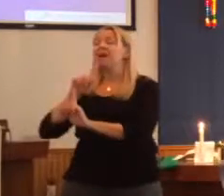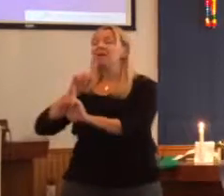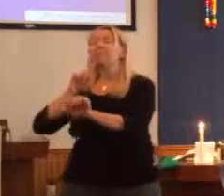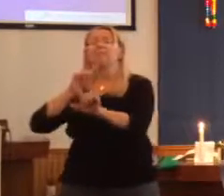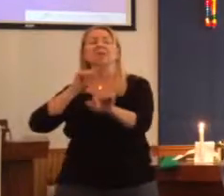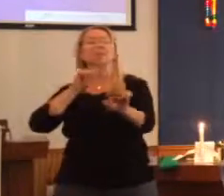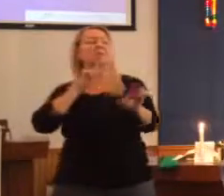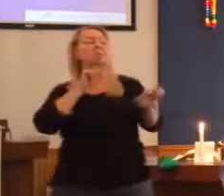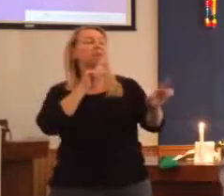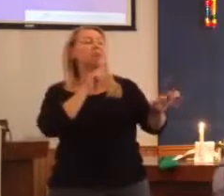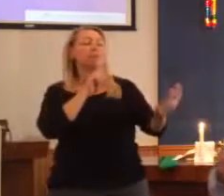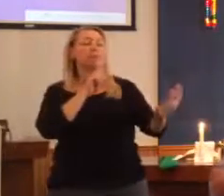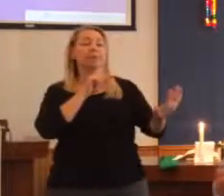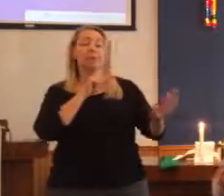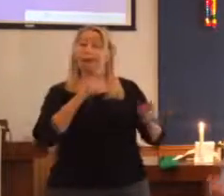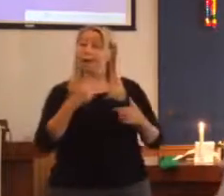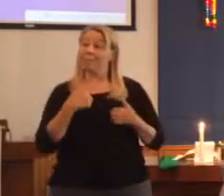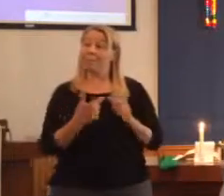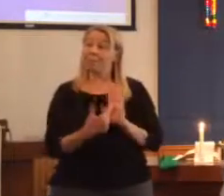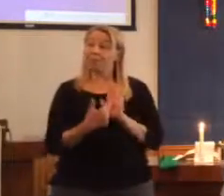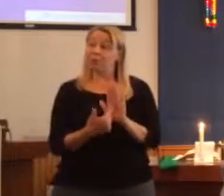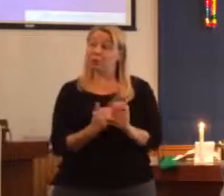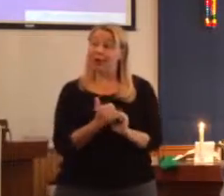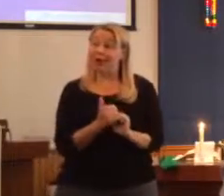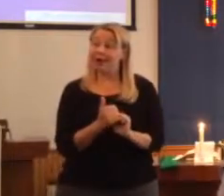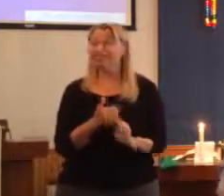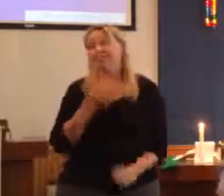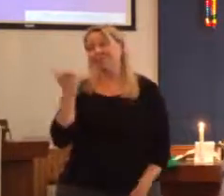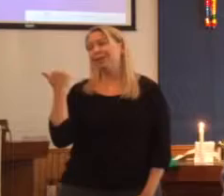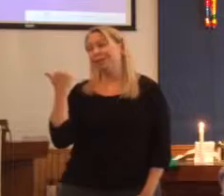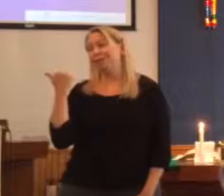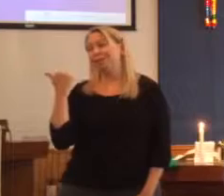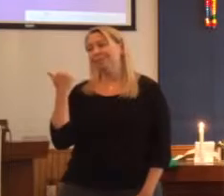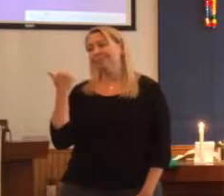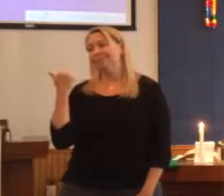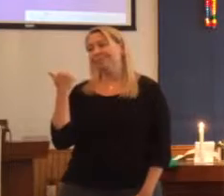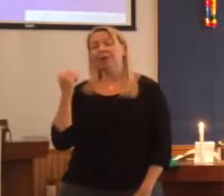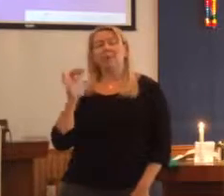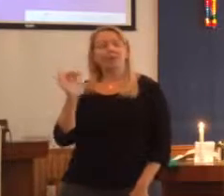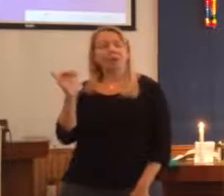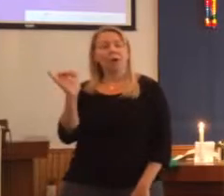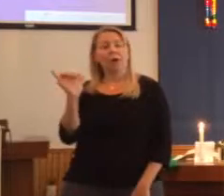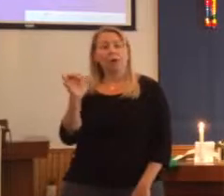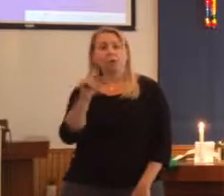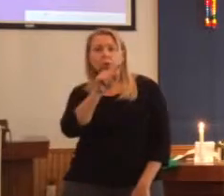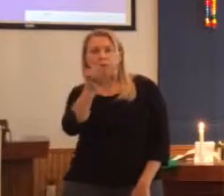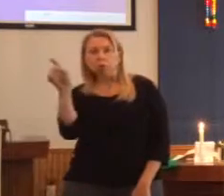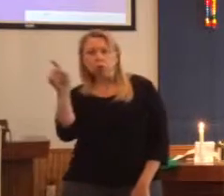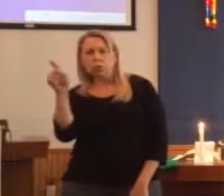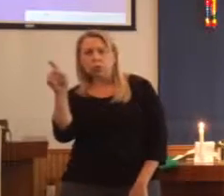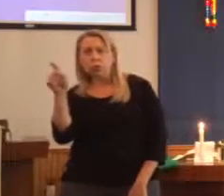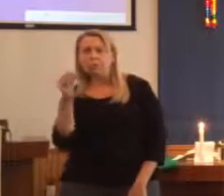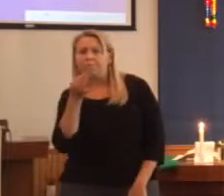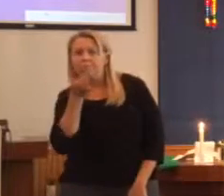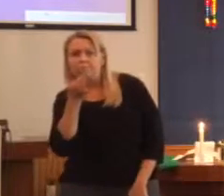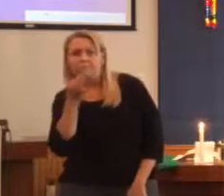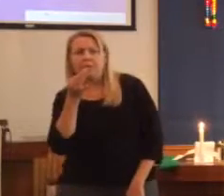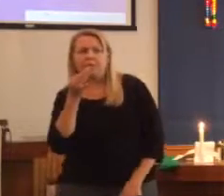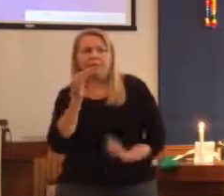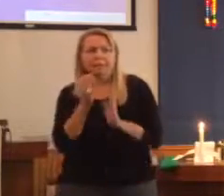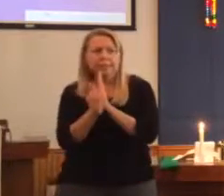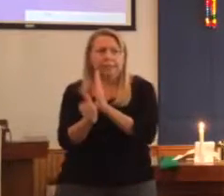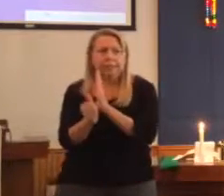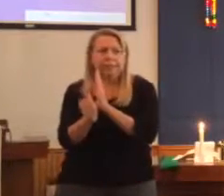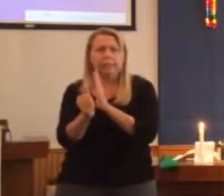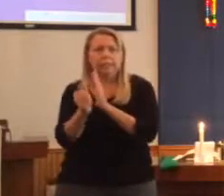telling you what to do won't do anything. Showing you what to do will. and following your lead works. So